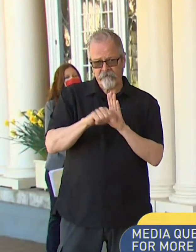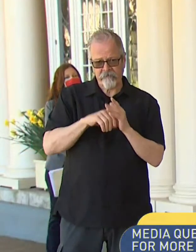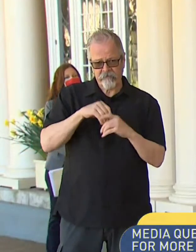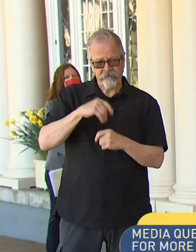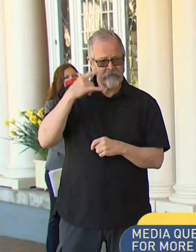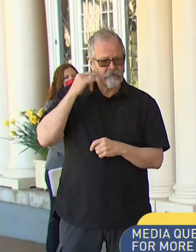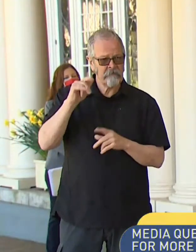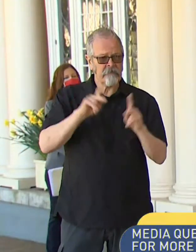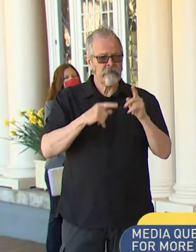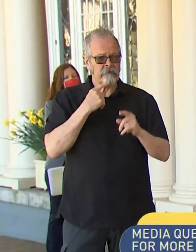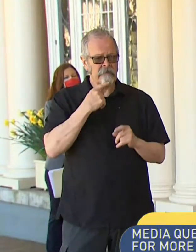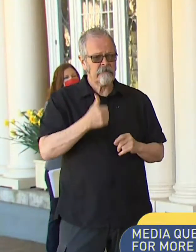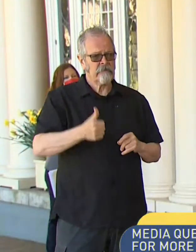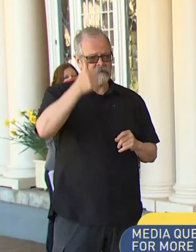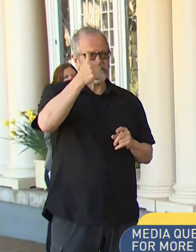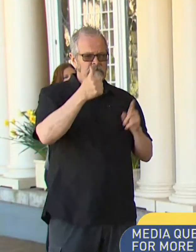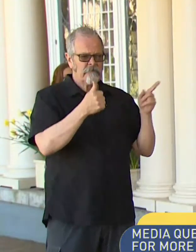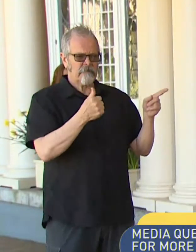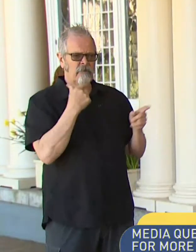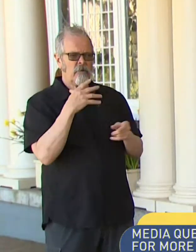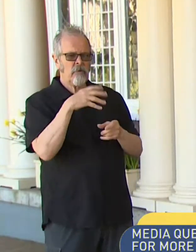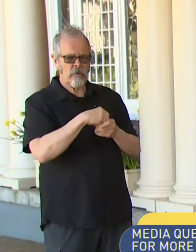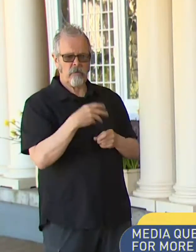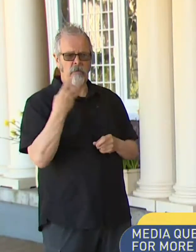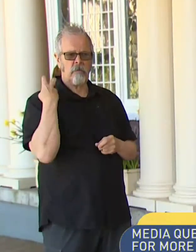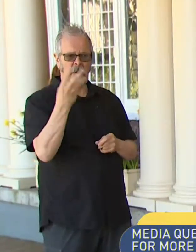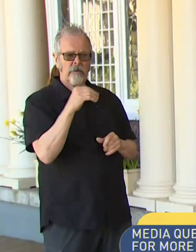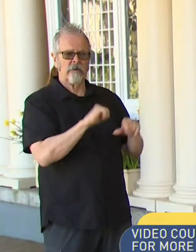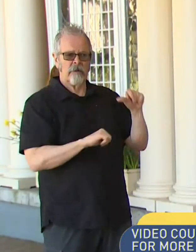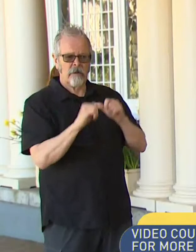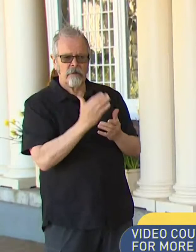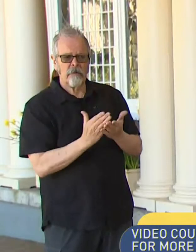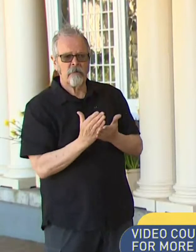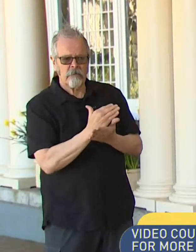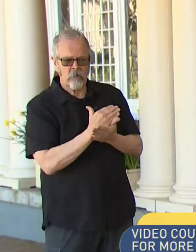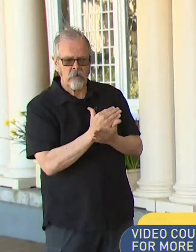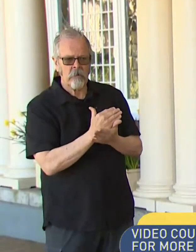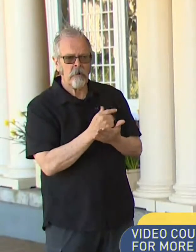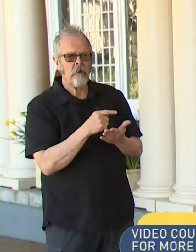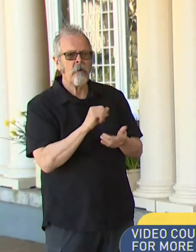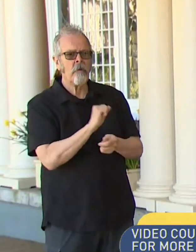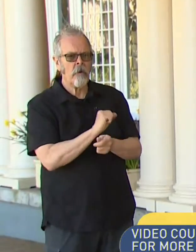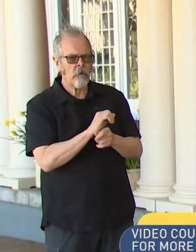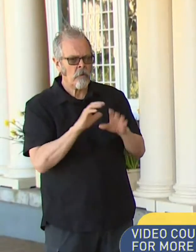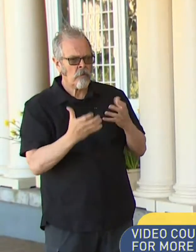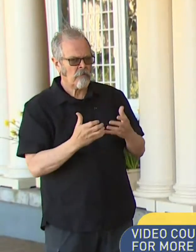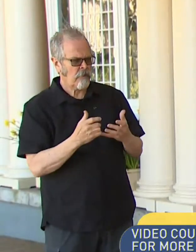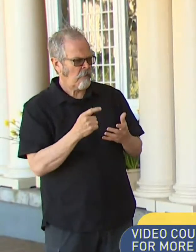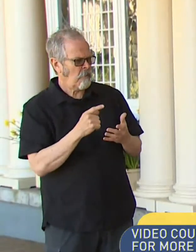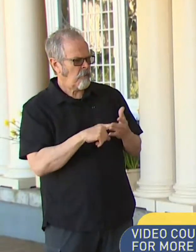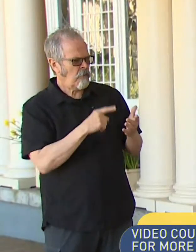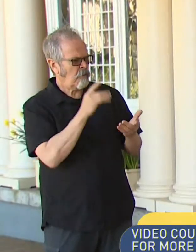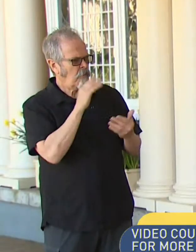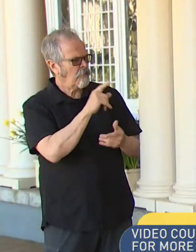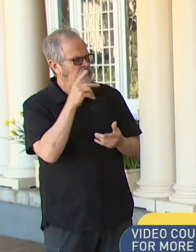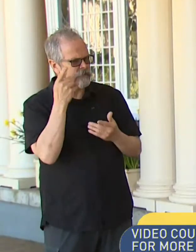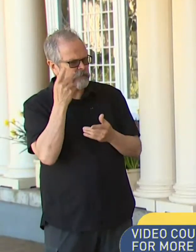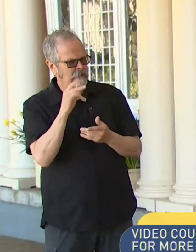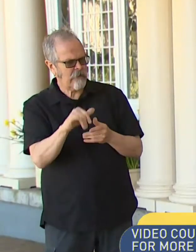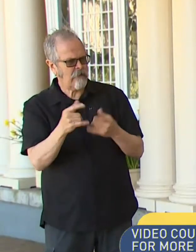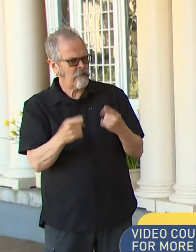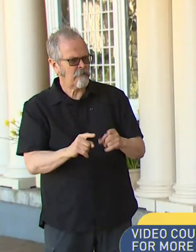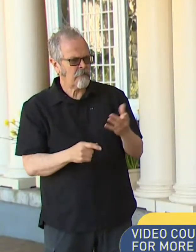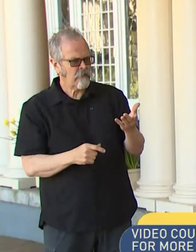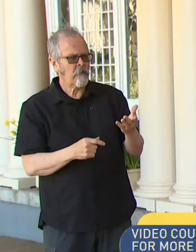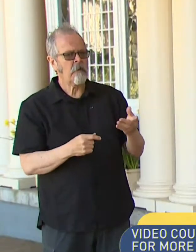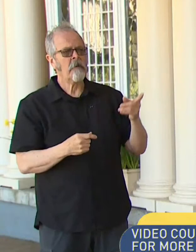that Western Scientific Review work group. Is Washington going to be part of that, and what do you hope to see from that? Well, I assume we'll be part of that